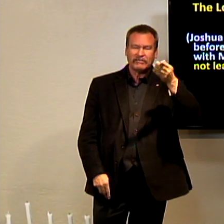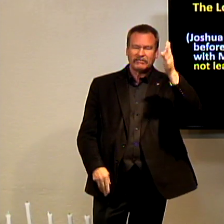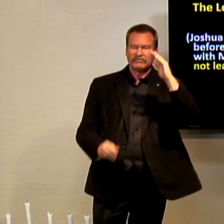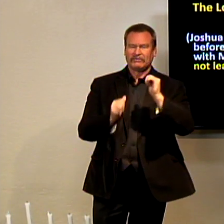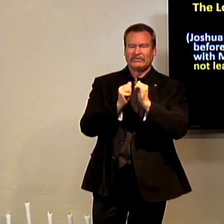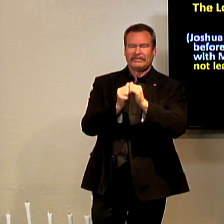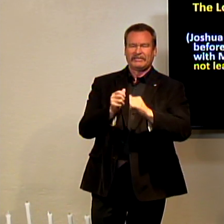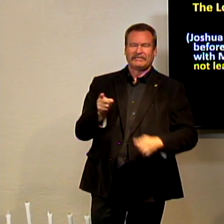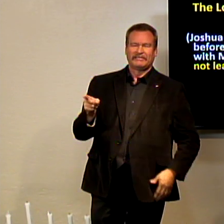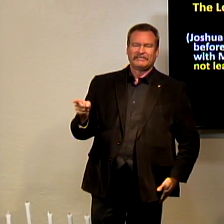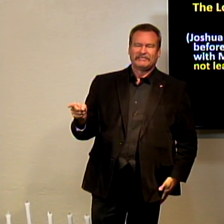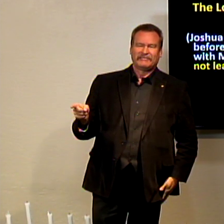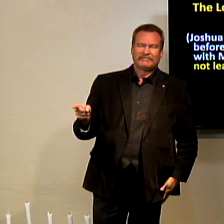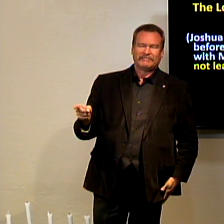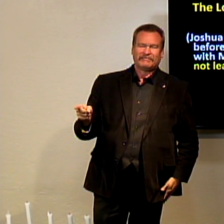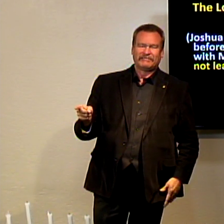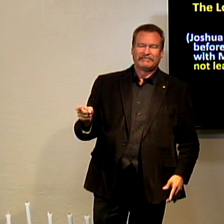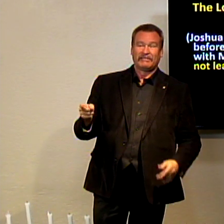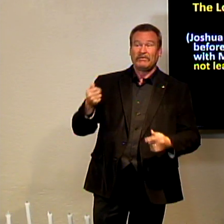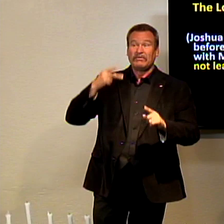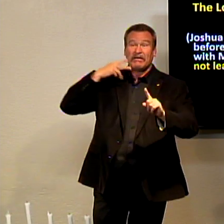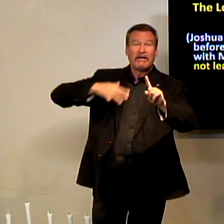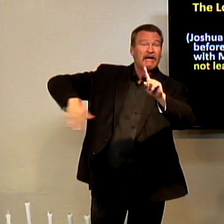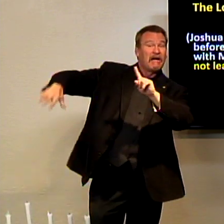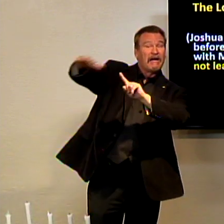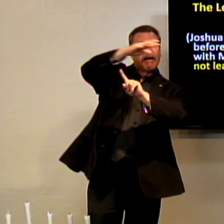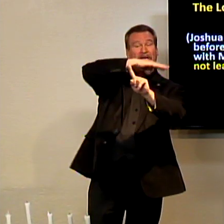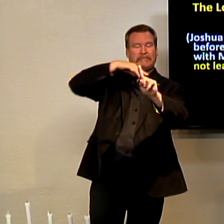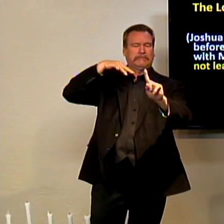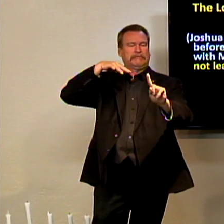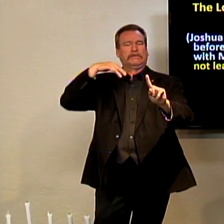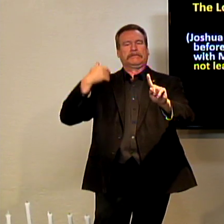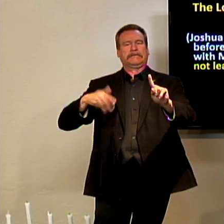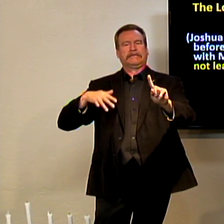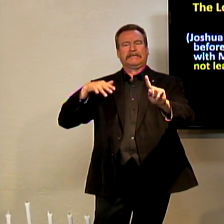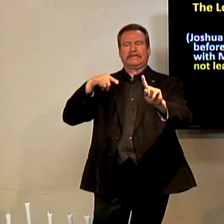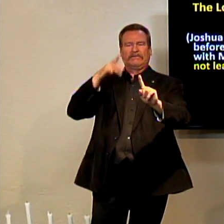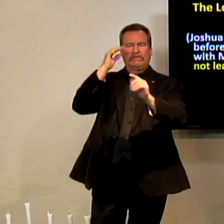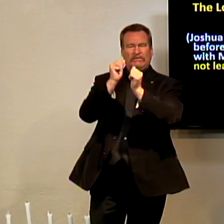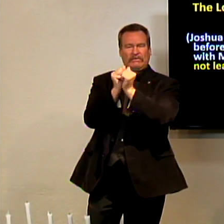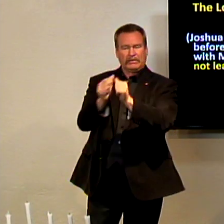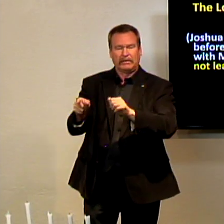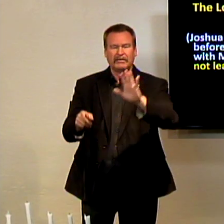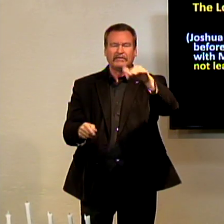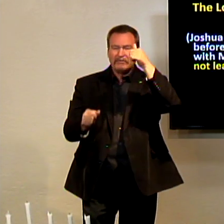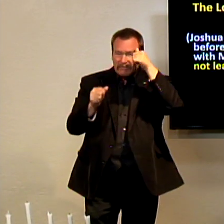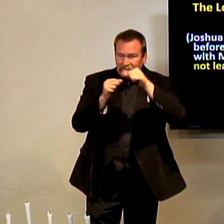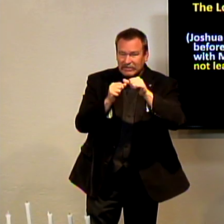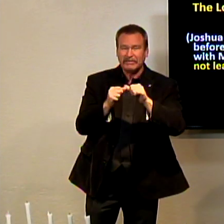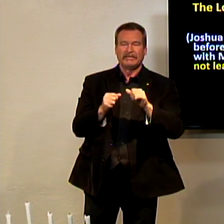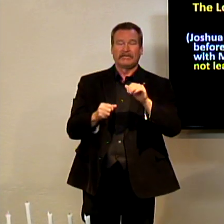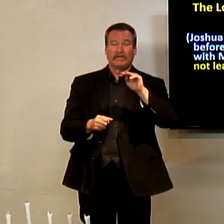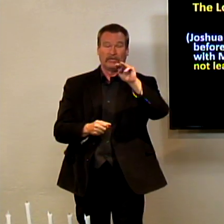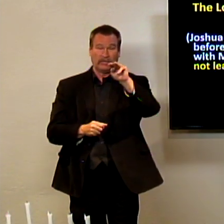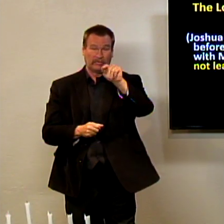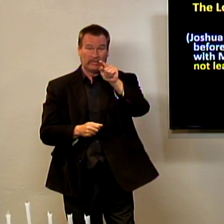what people tried to prevent them, no matter what people tried to block them from going there, God was with them. Because